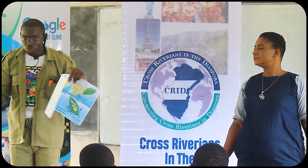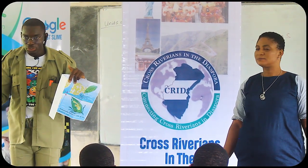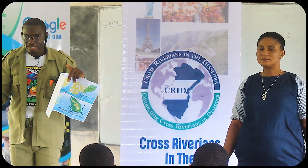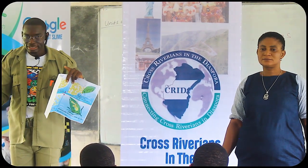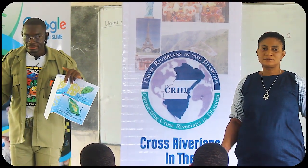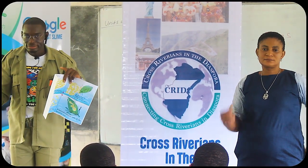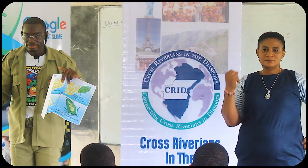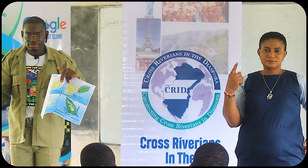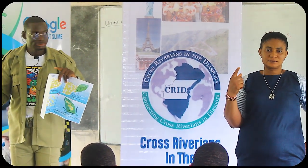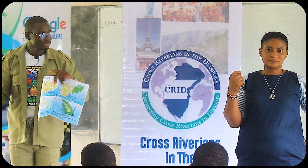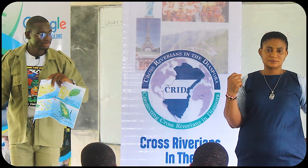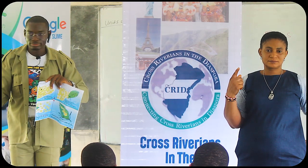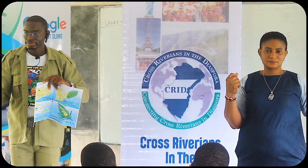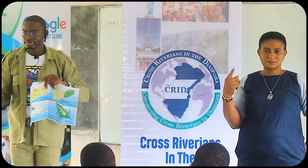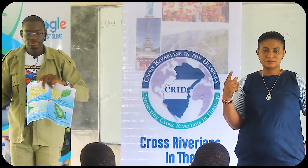Do you understand?